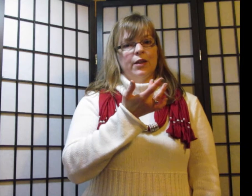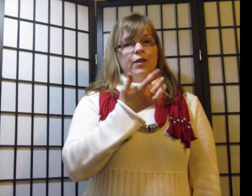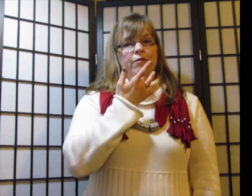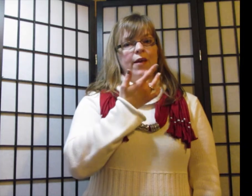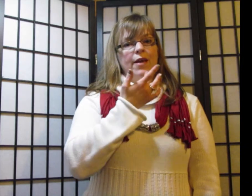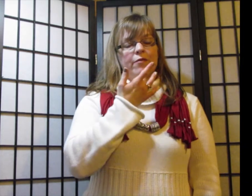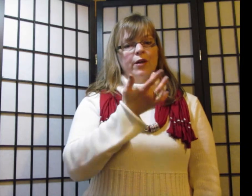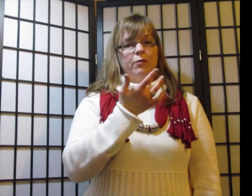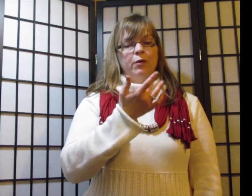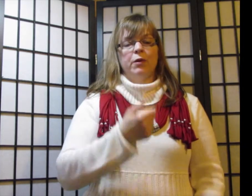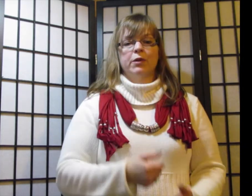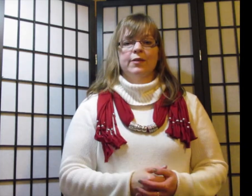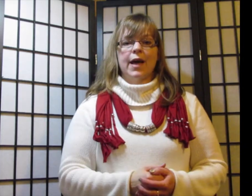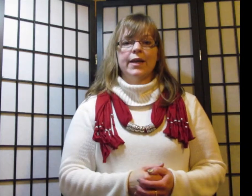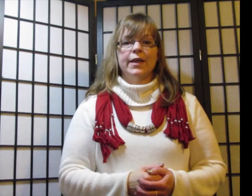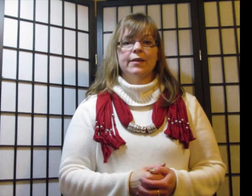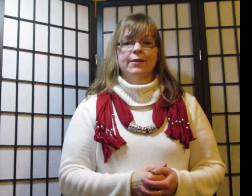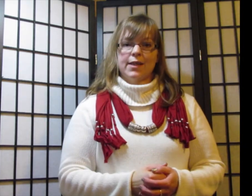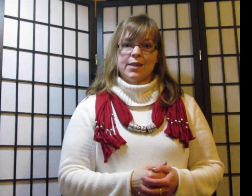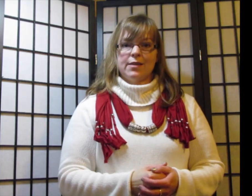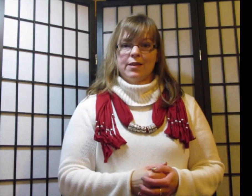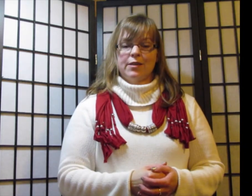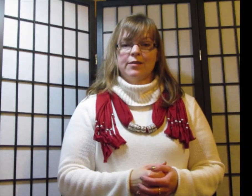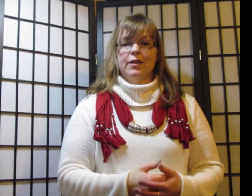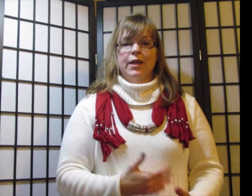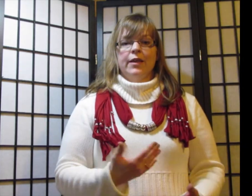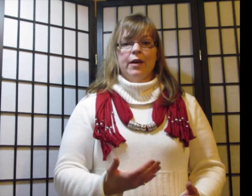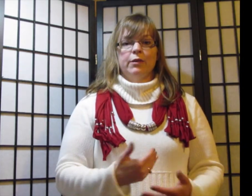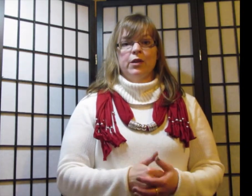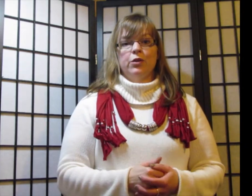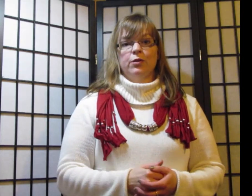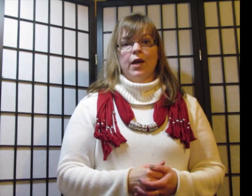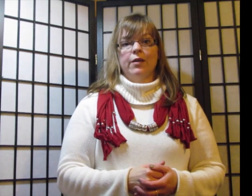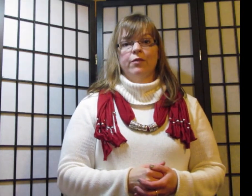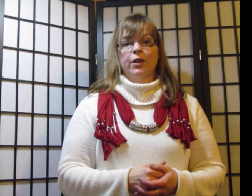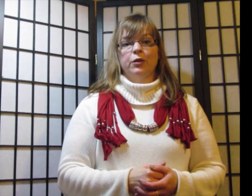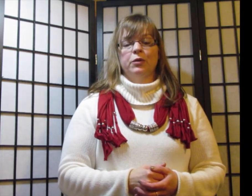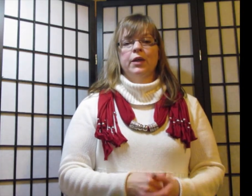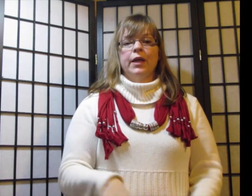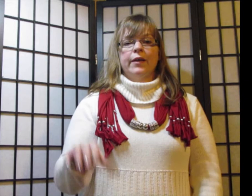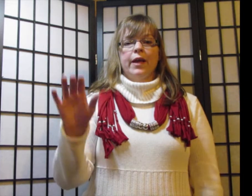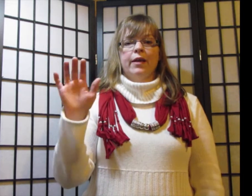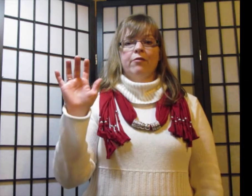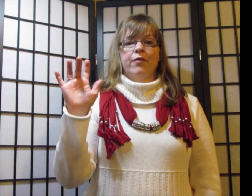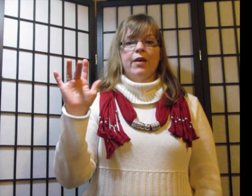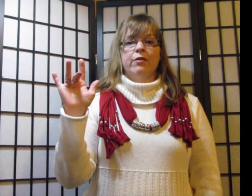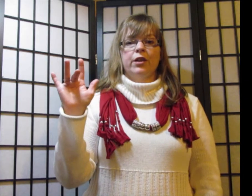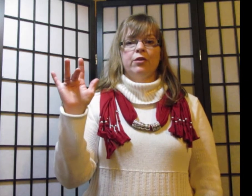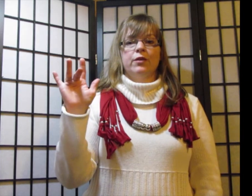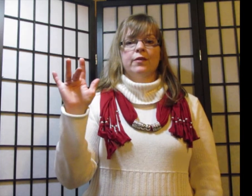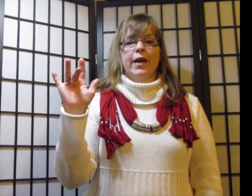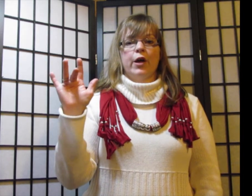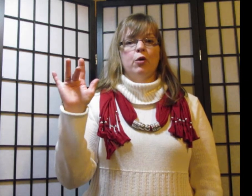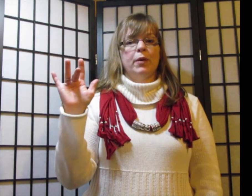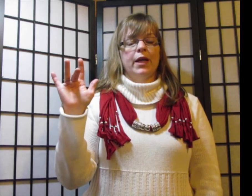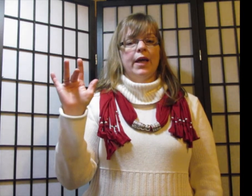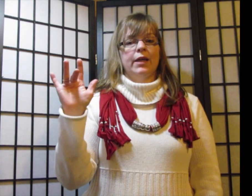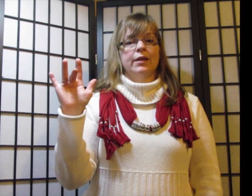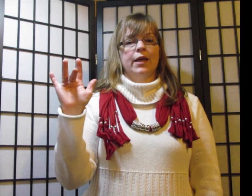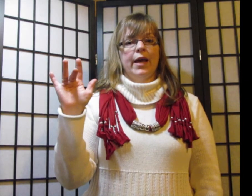Favorite. When we were signing sentences, that was a new sign for you. And favorite uses that open 8